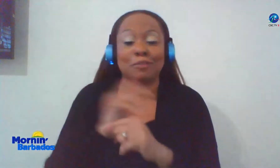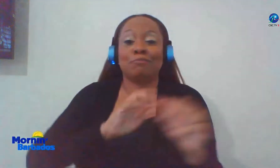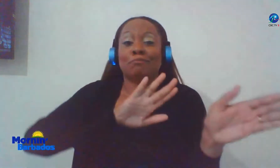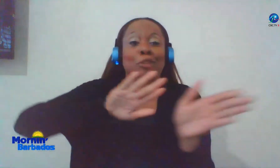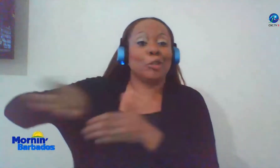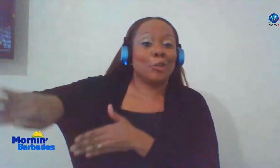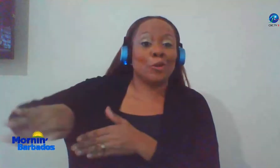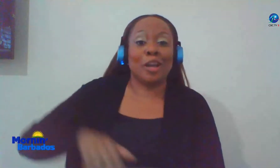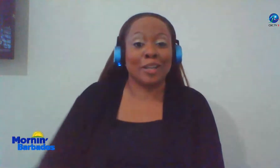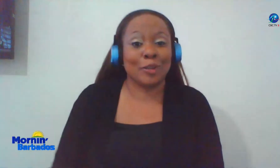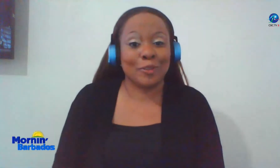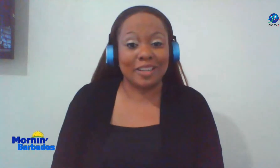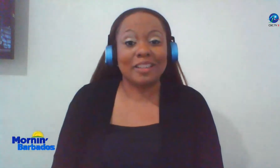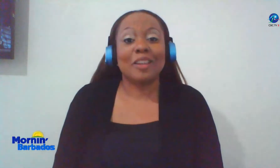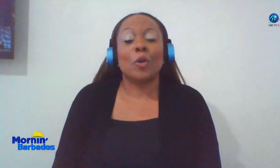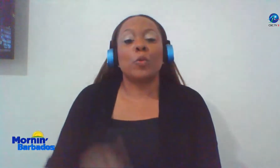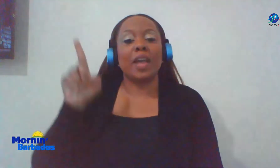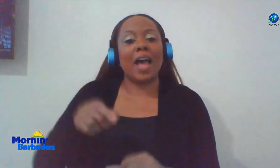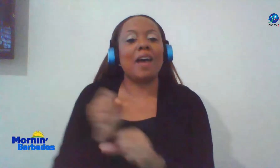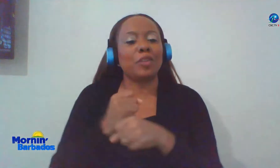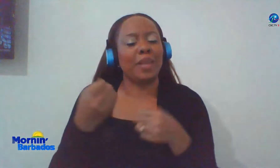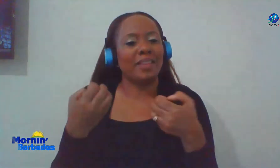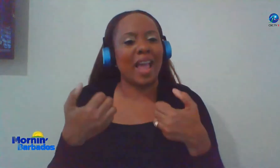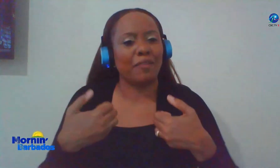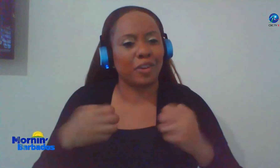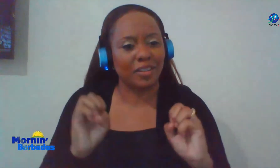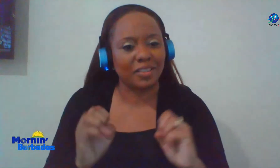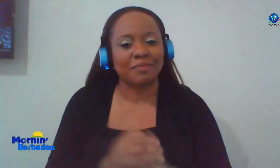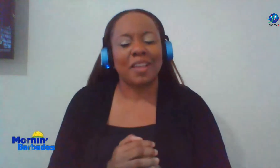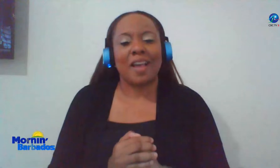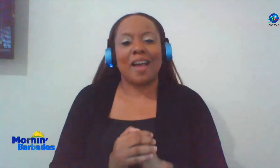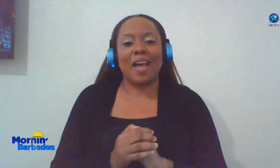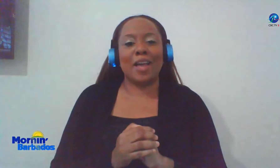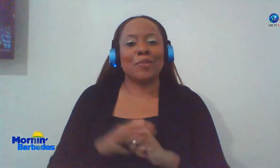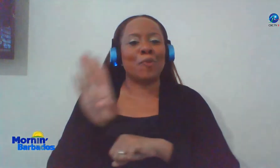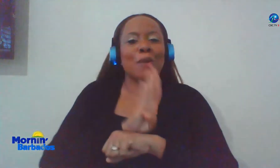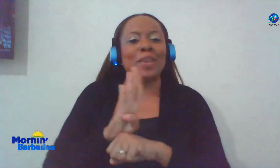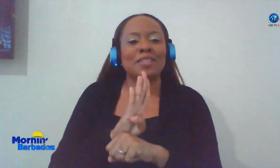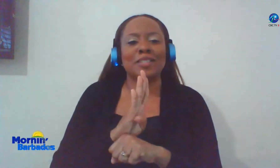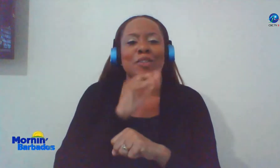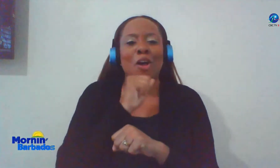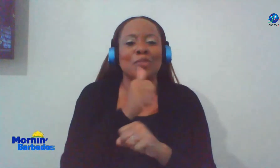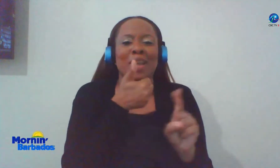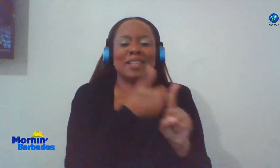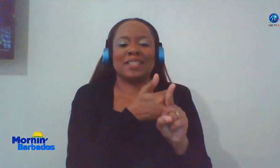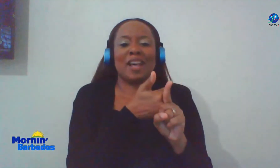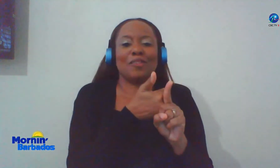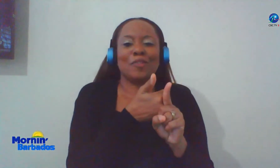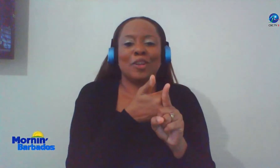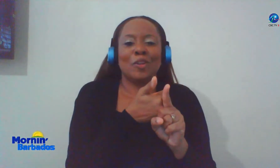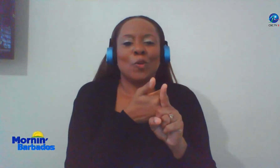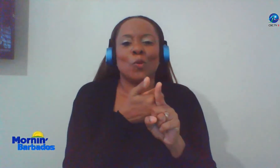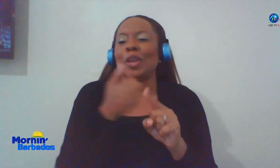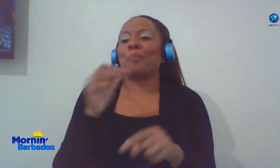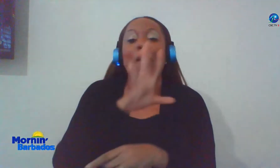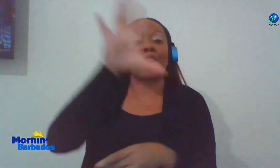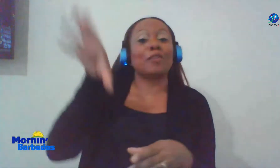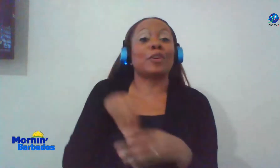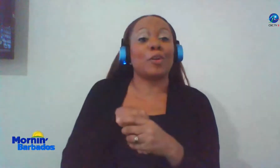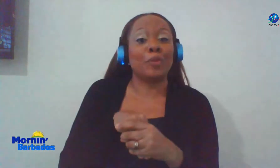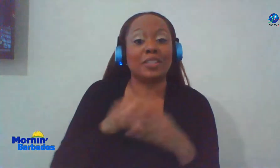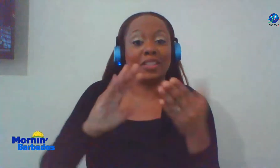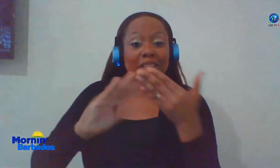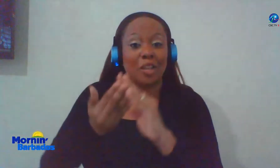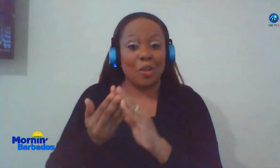You're deaf. You're not included. We have to make the effort, and Barbados is not by itself. We